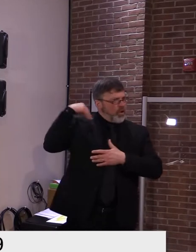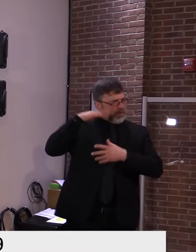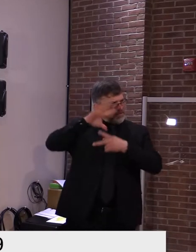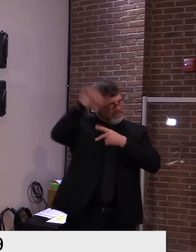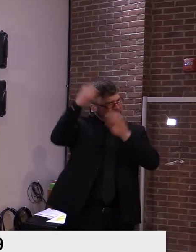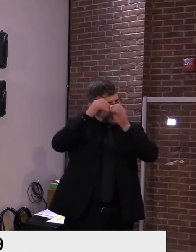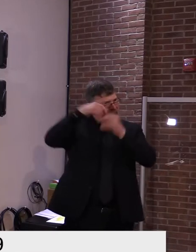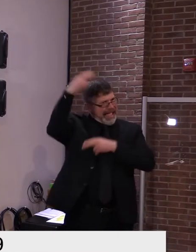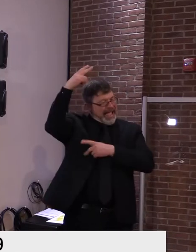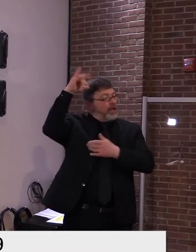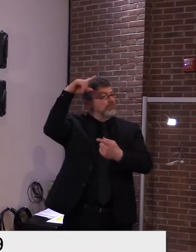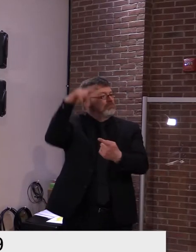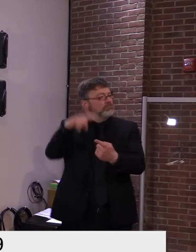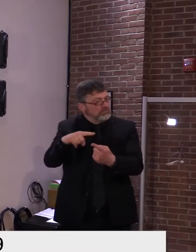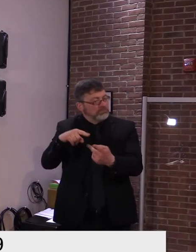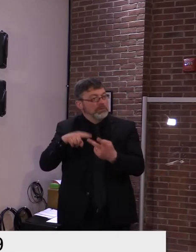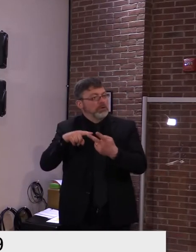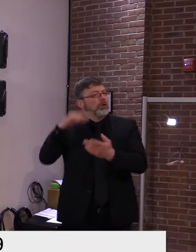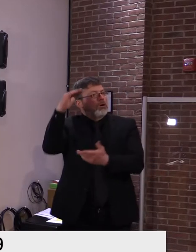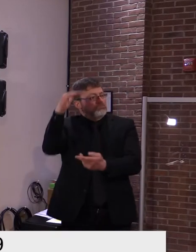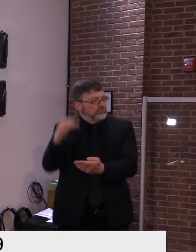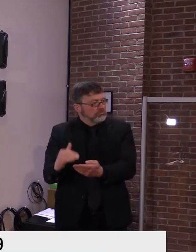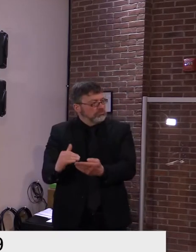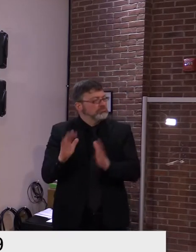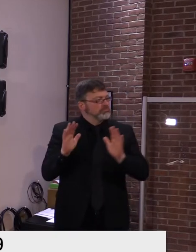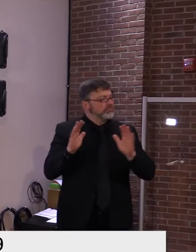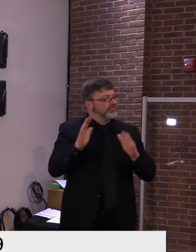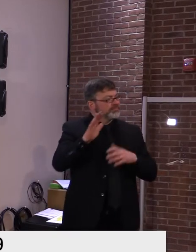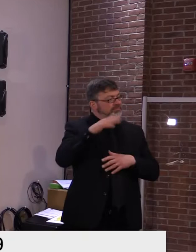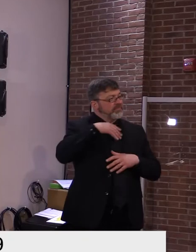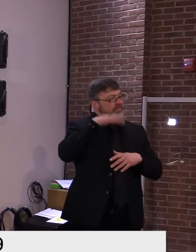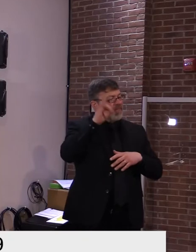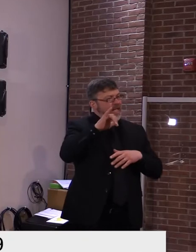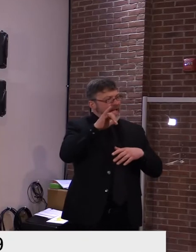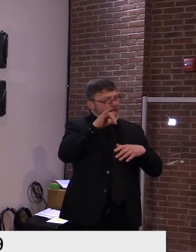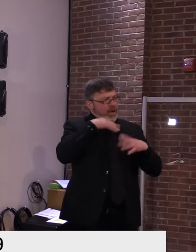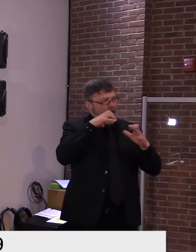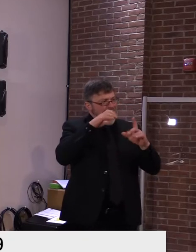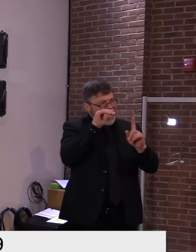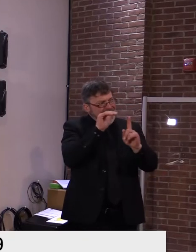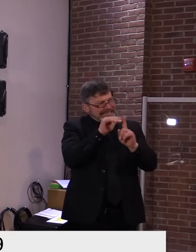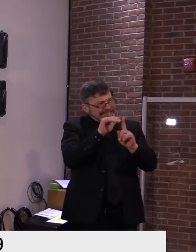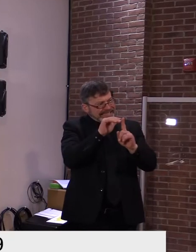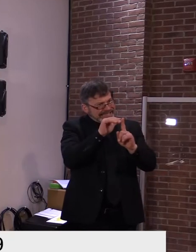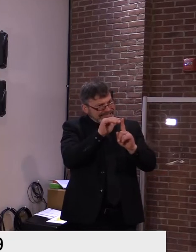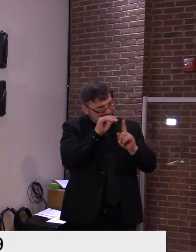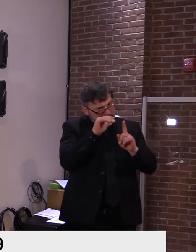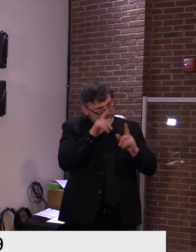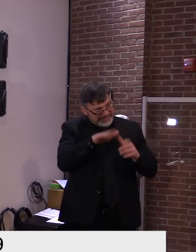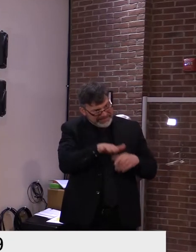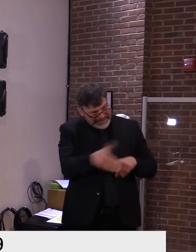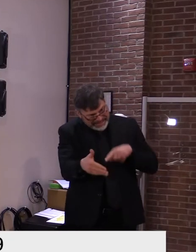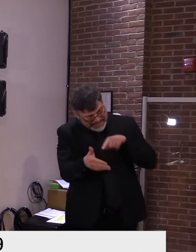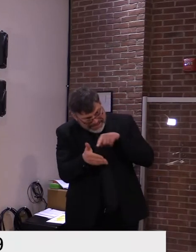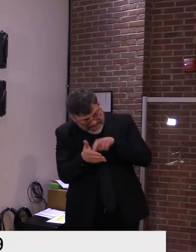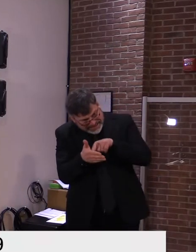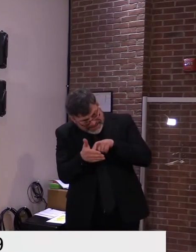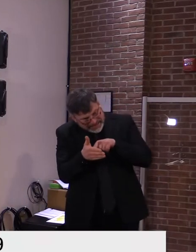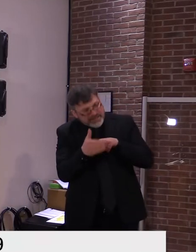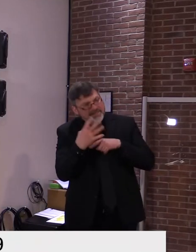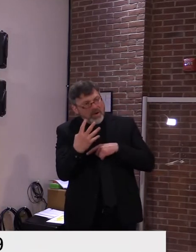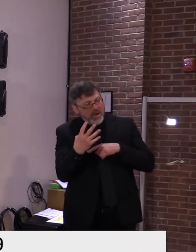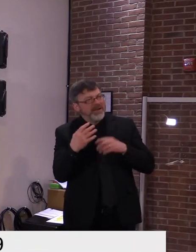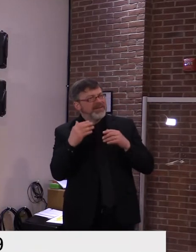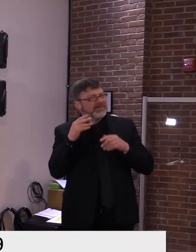not statistics, making these relatively low figures all the more meaningful. So why are we seeing this